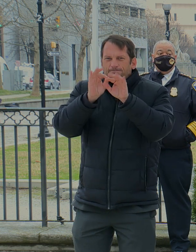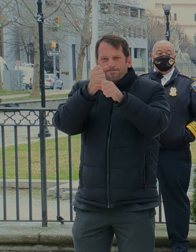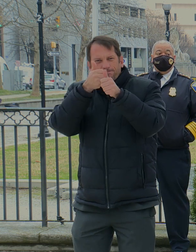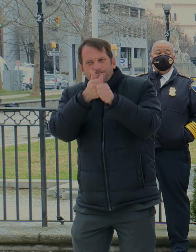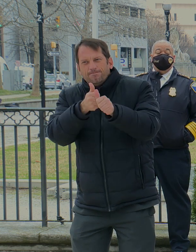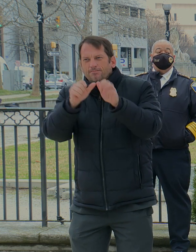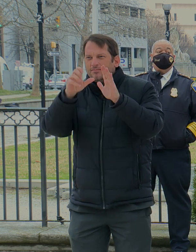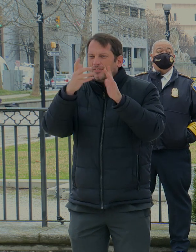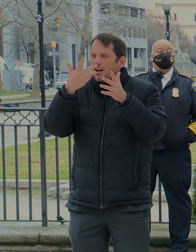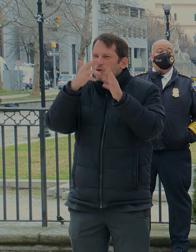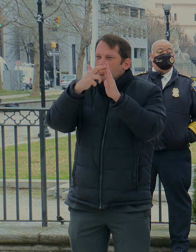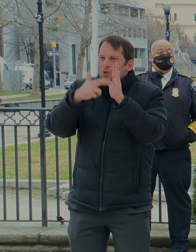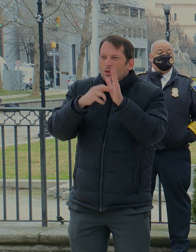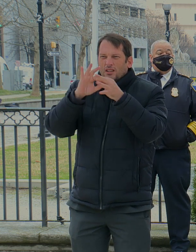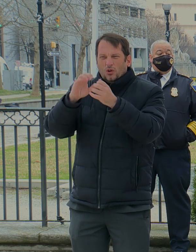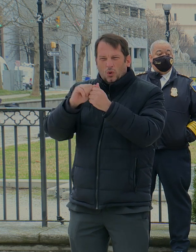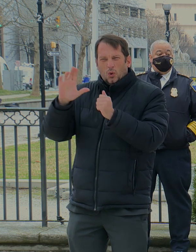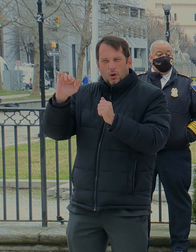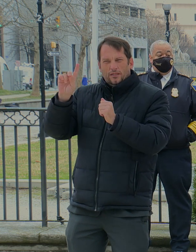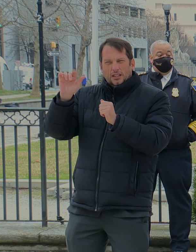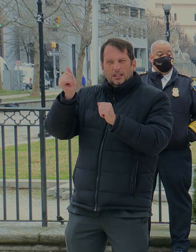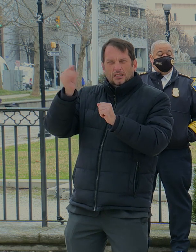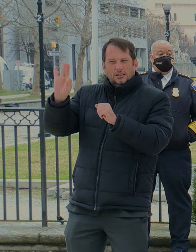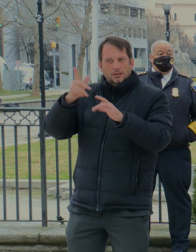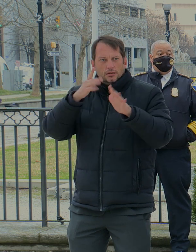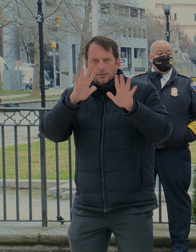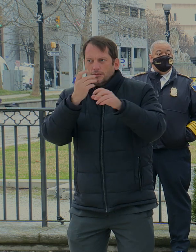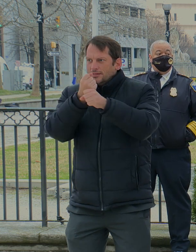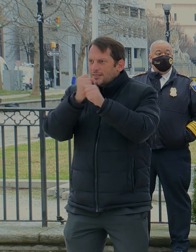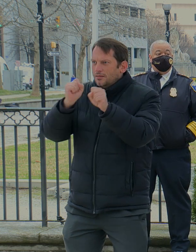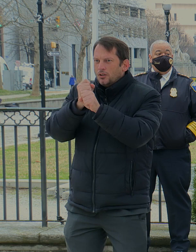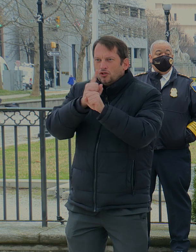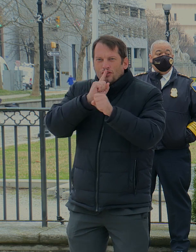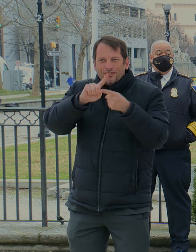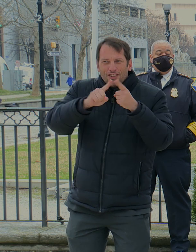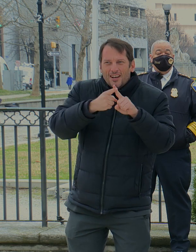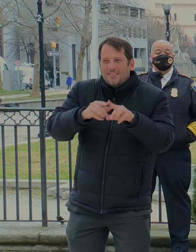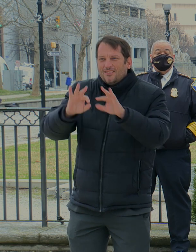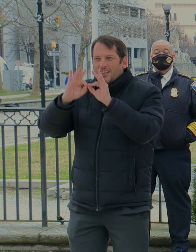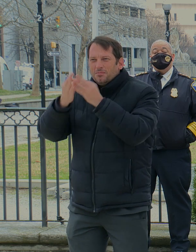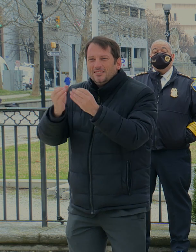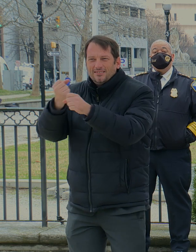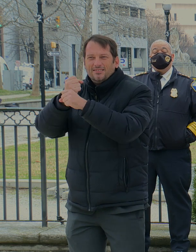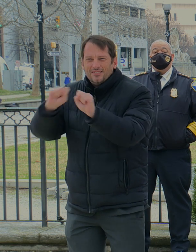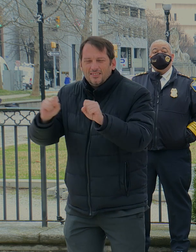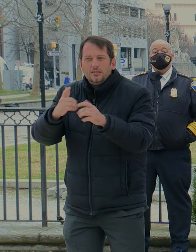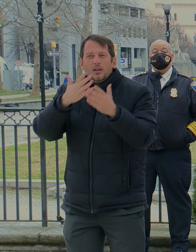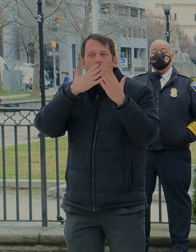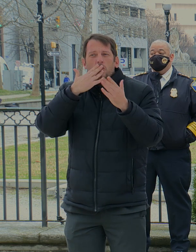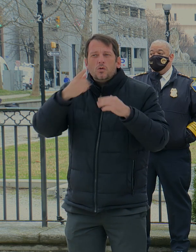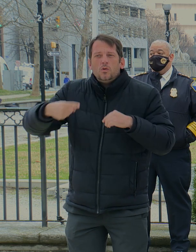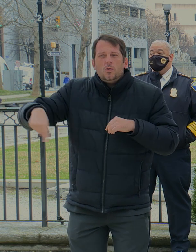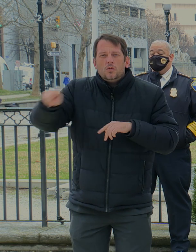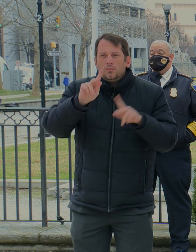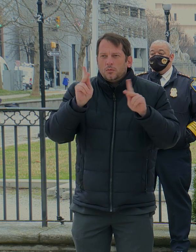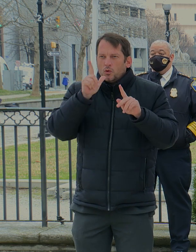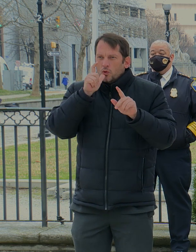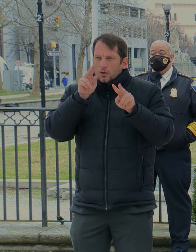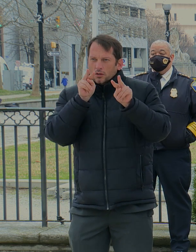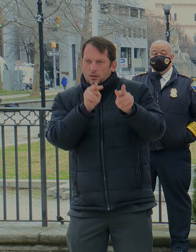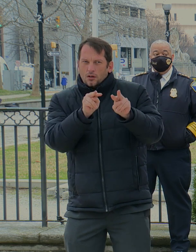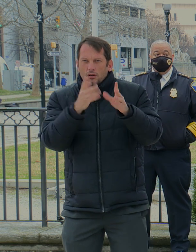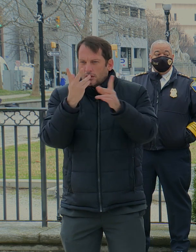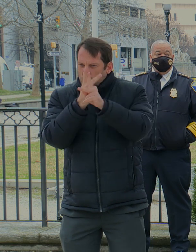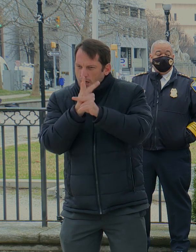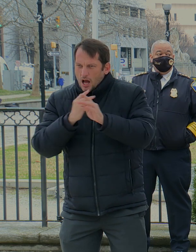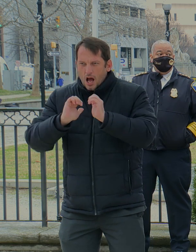protecting themselves and their families. I want to thank those who found new ways to celebrate the holidays with their families this year in this